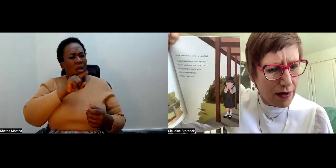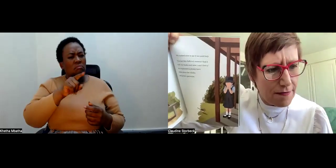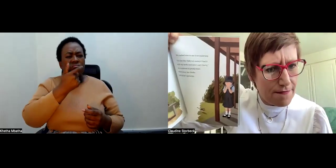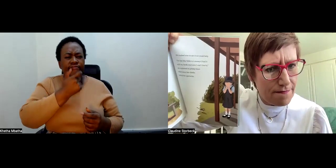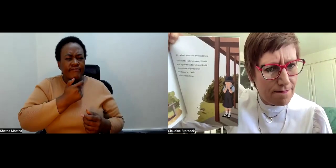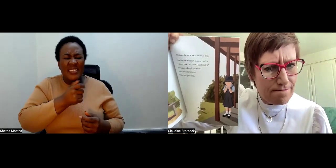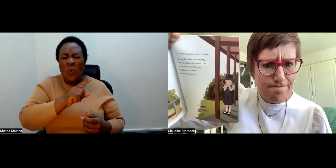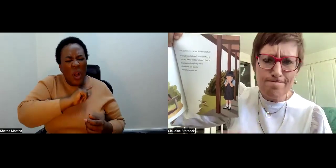you think?